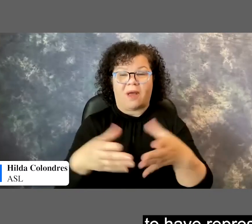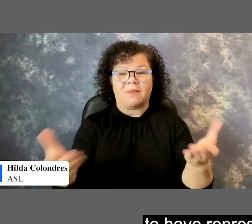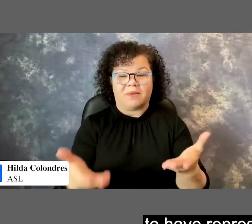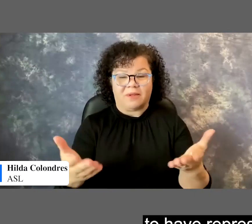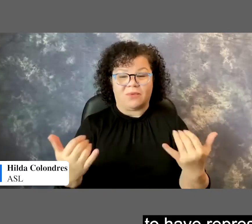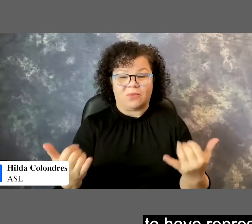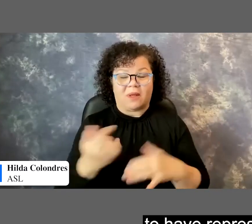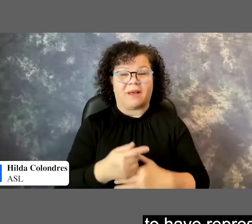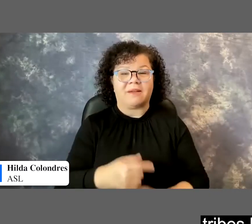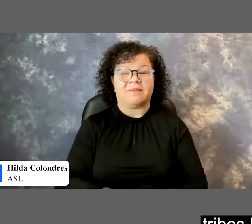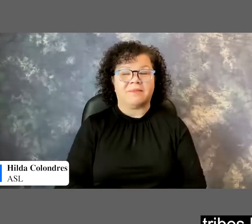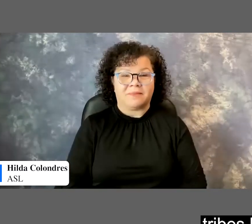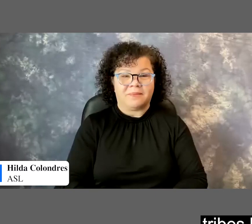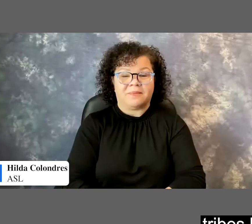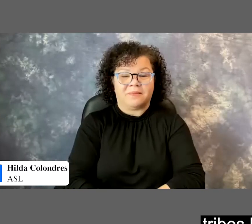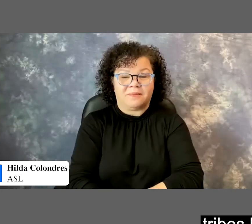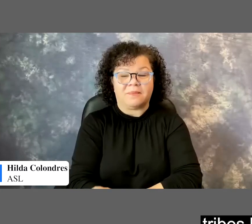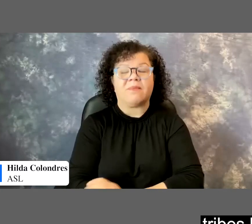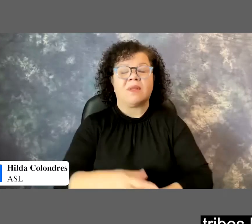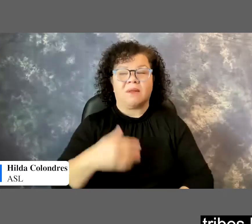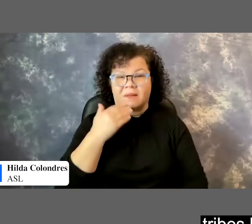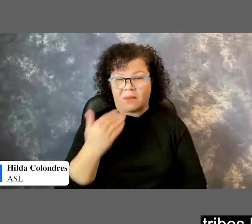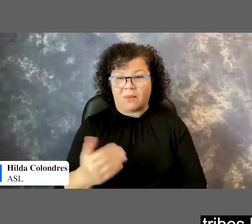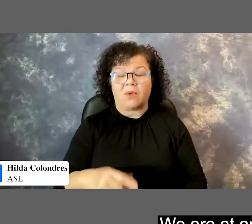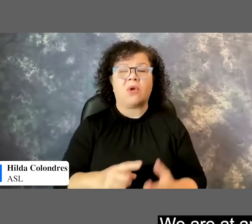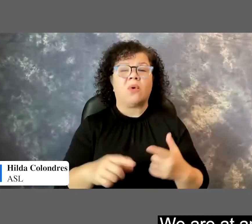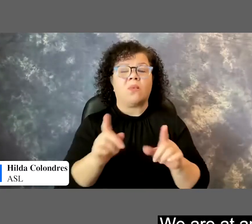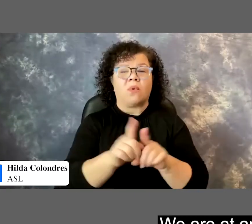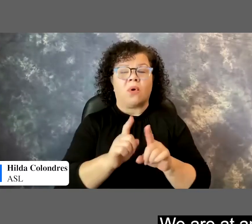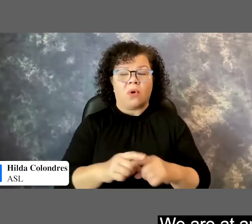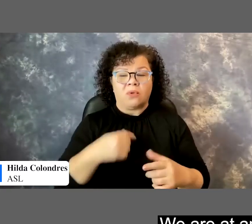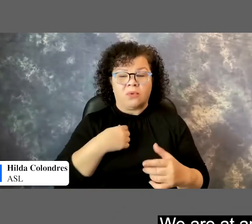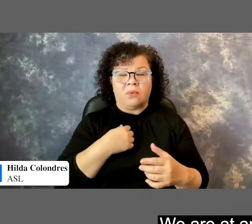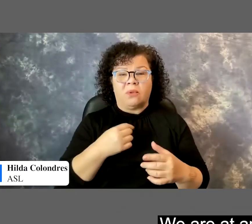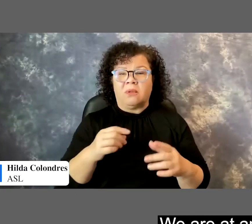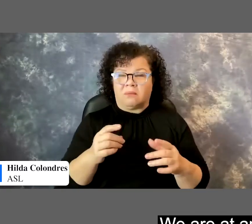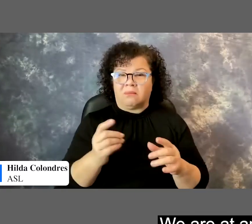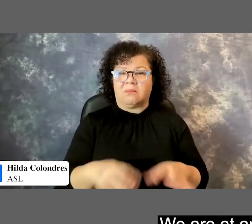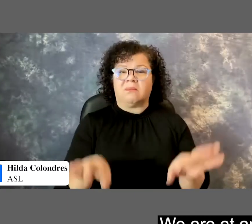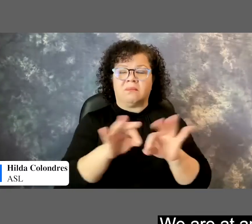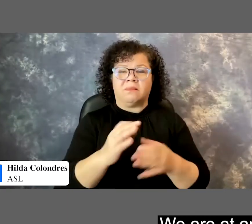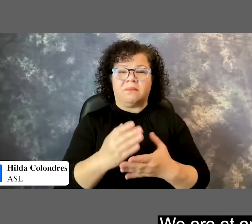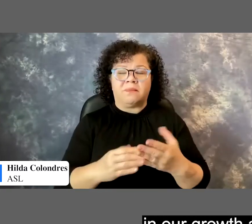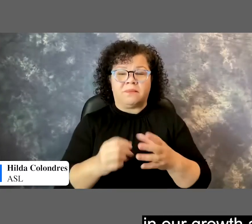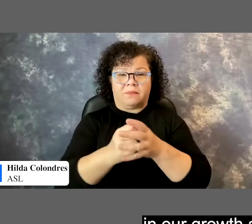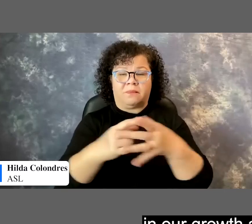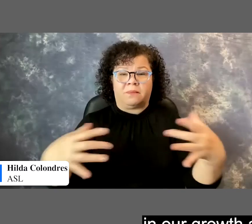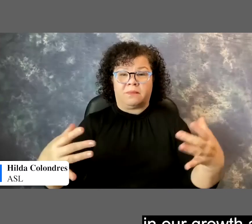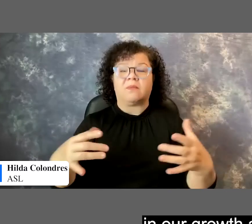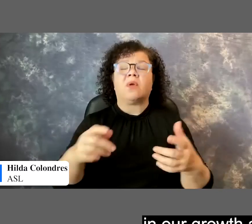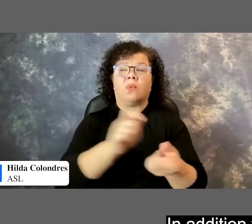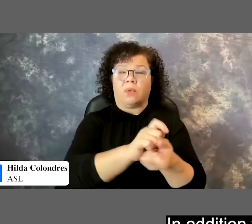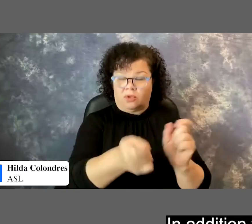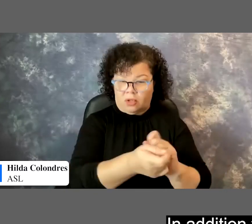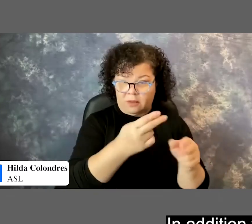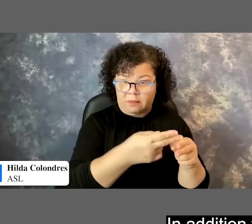Chish. We are at an important point in our growth as an organization. In addition to changing our name, we